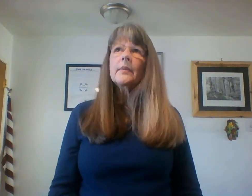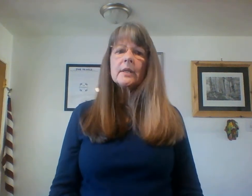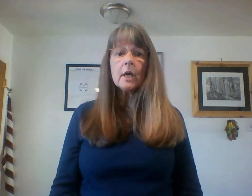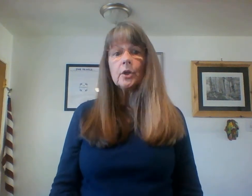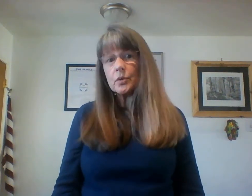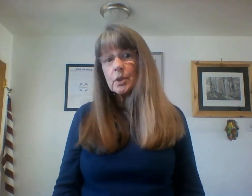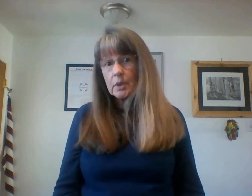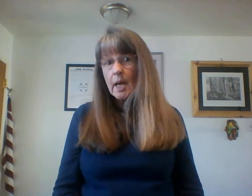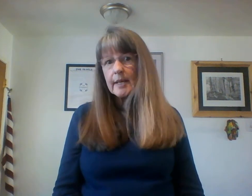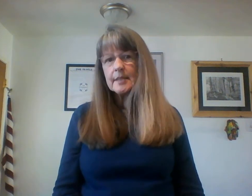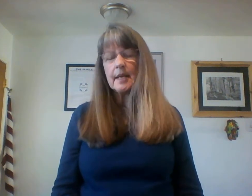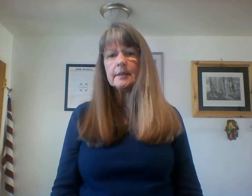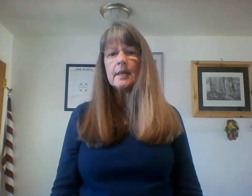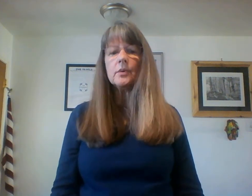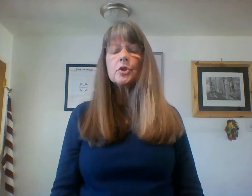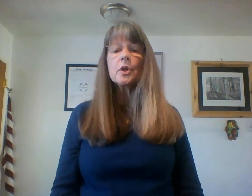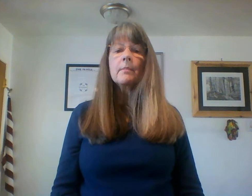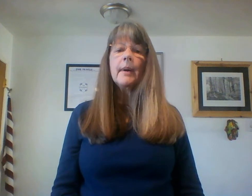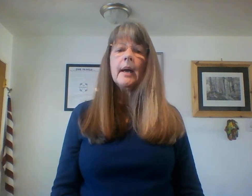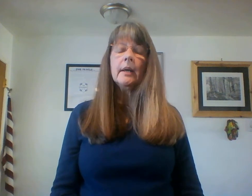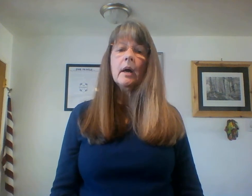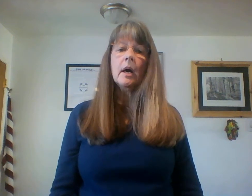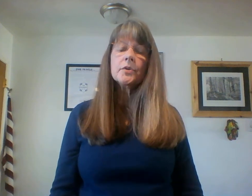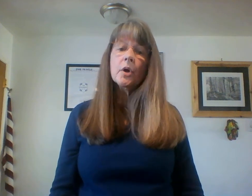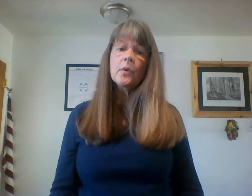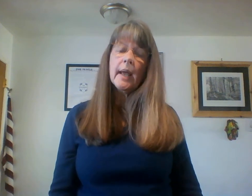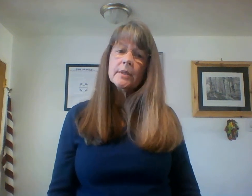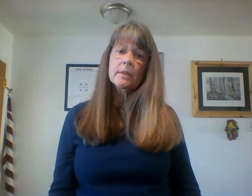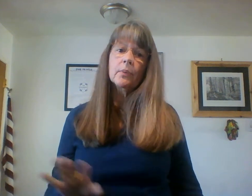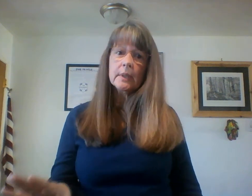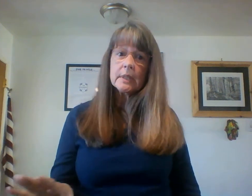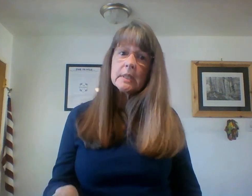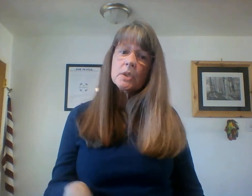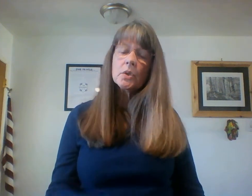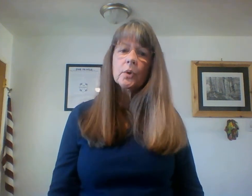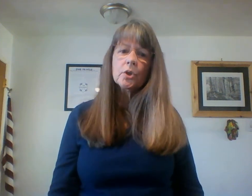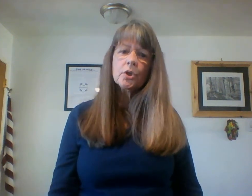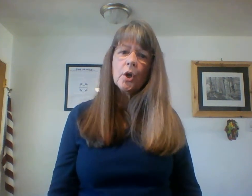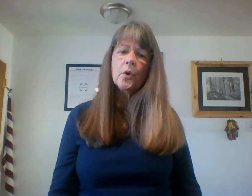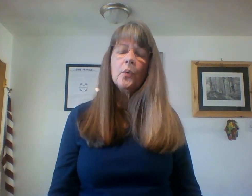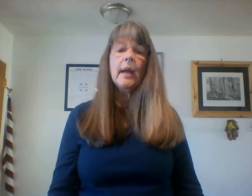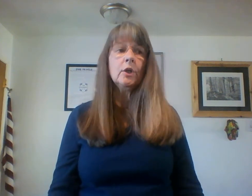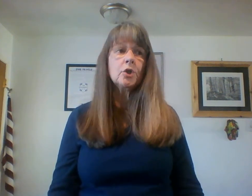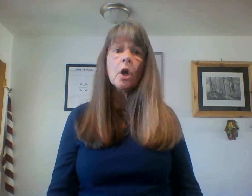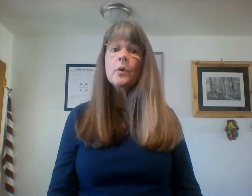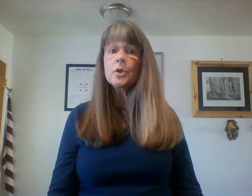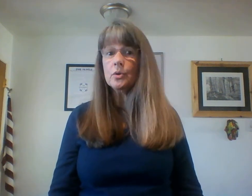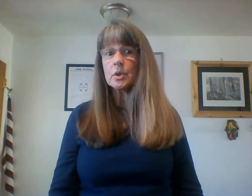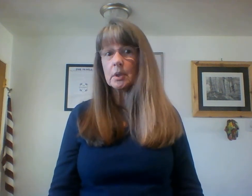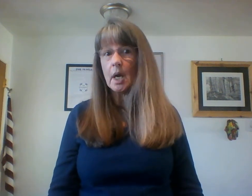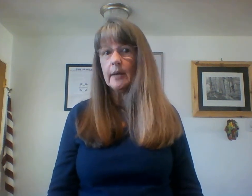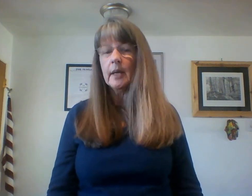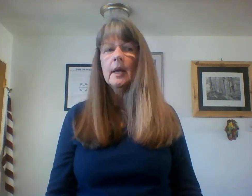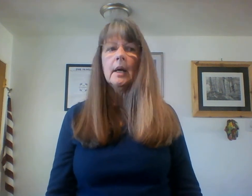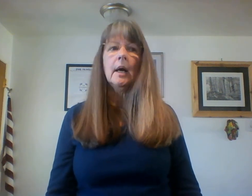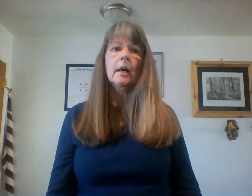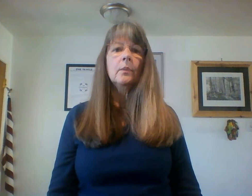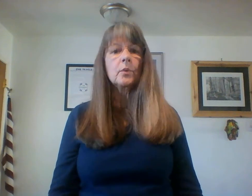that's not used a lot in sign language, but also it has in parentheses the word show, and show is used a lot, which